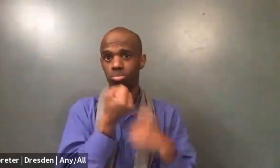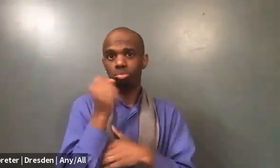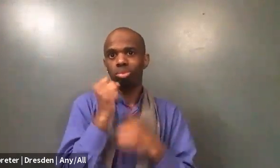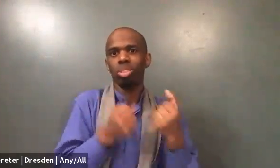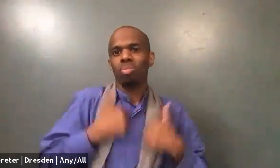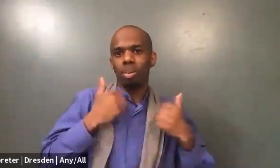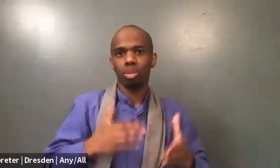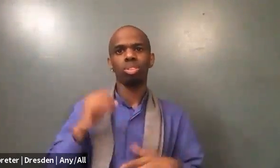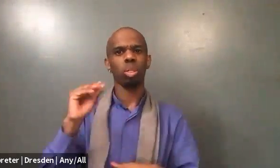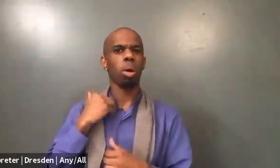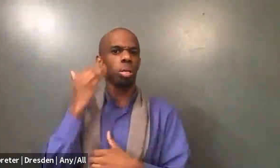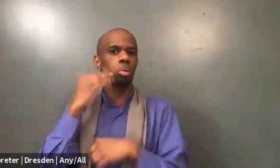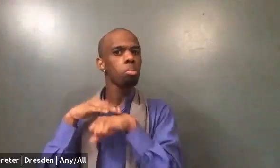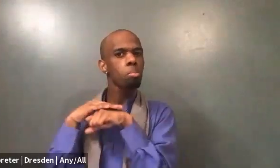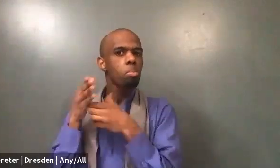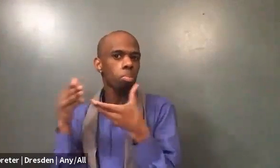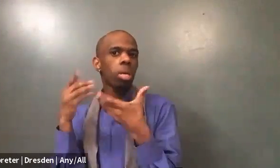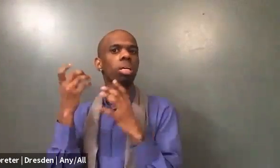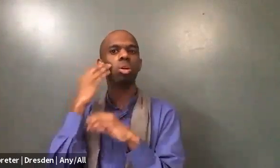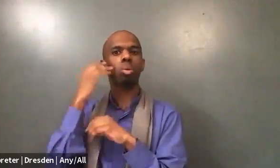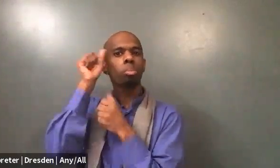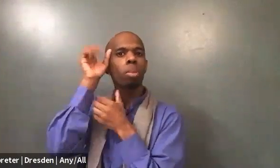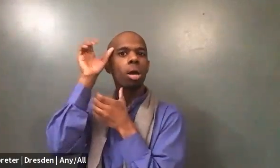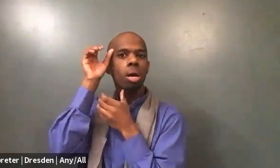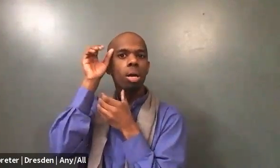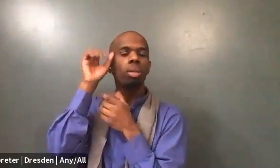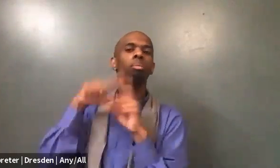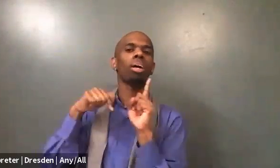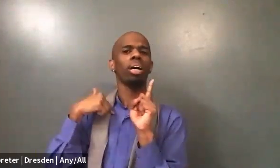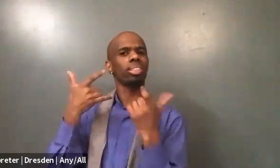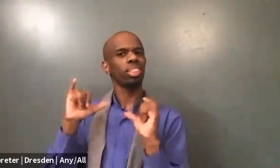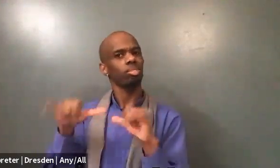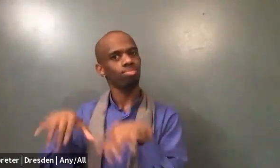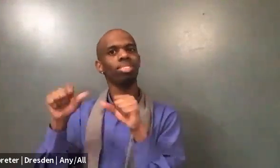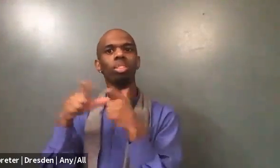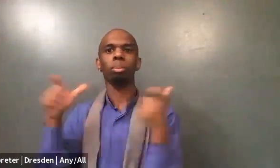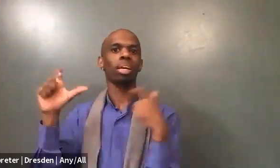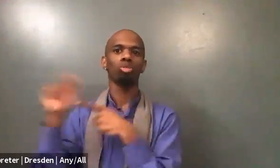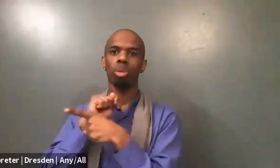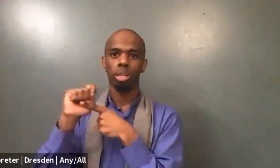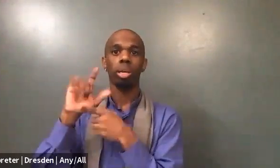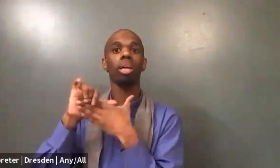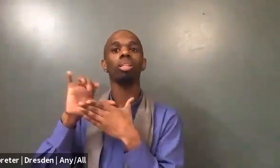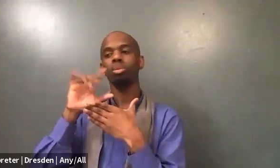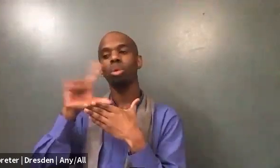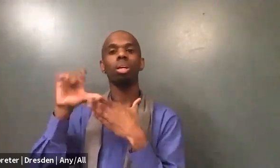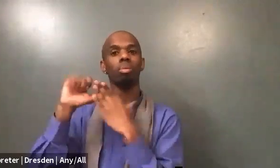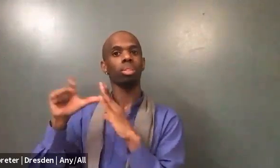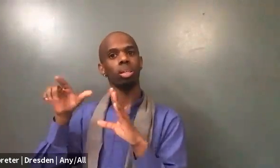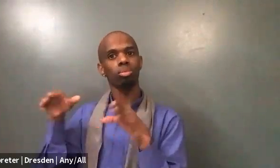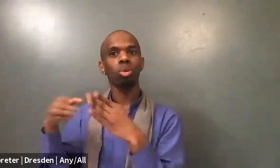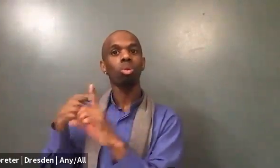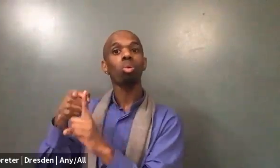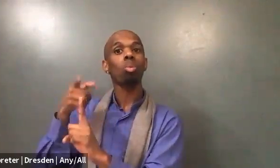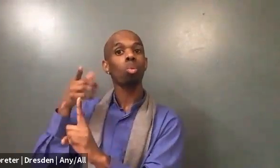I still went through the big training. And in that big training, focusing specifically on domestic violence, is that